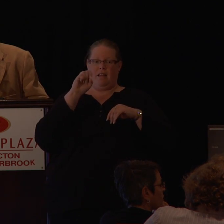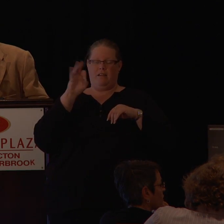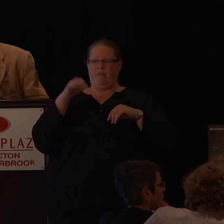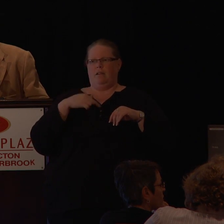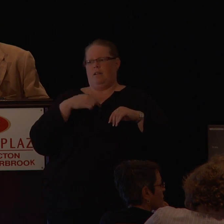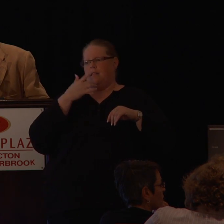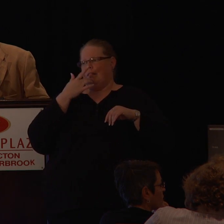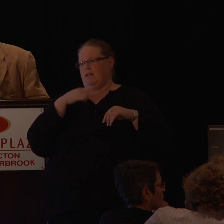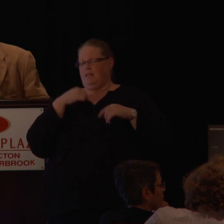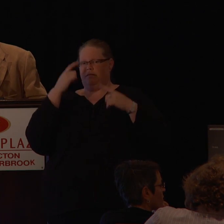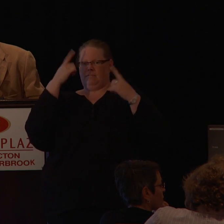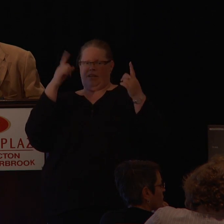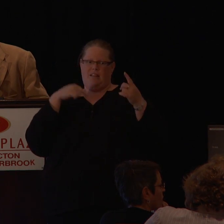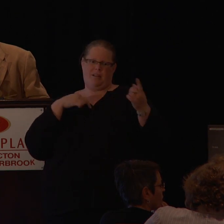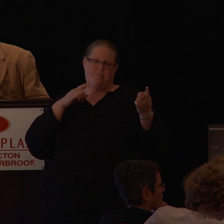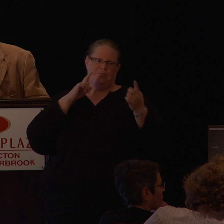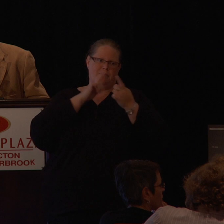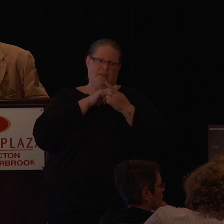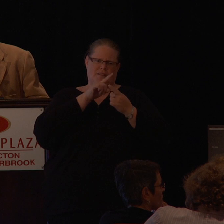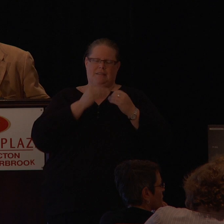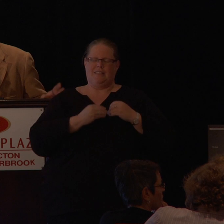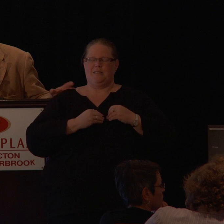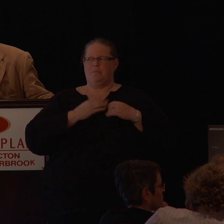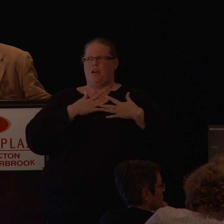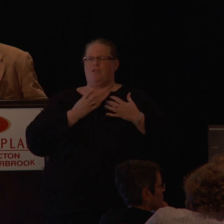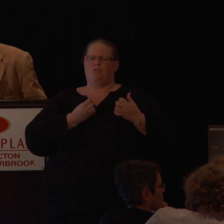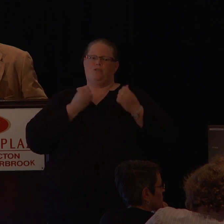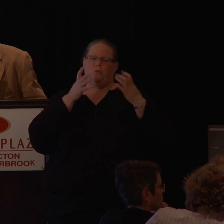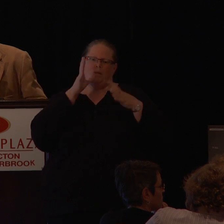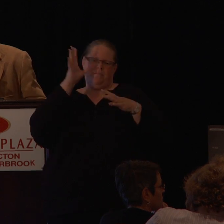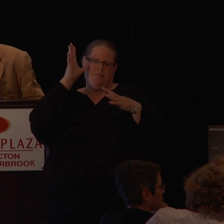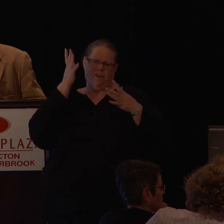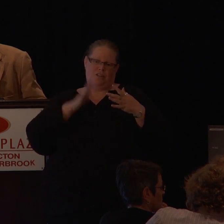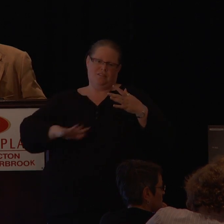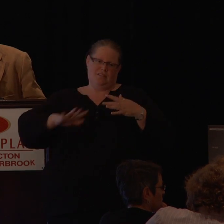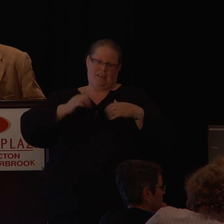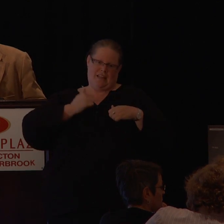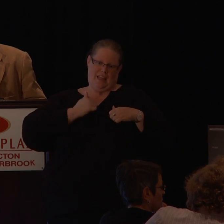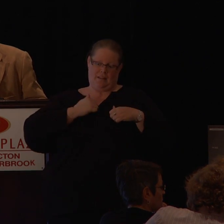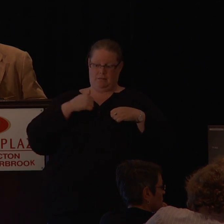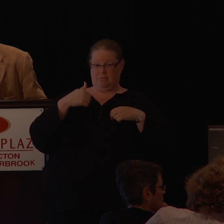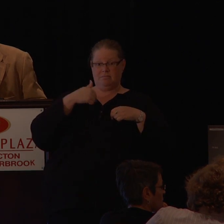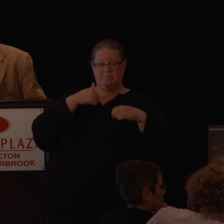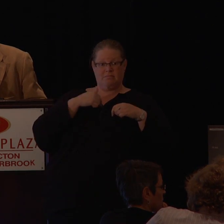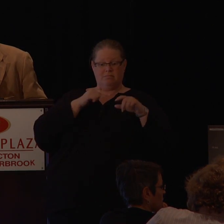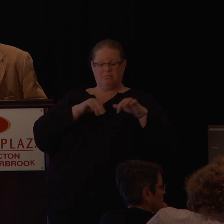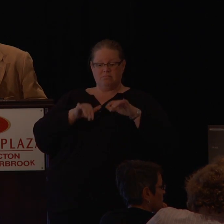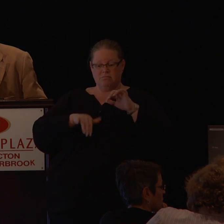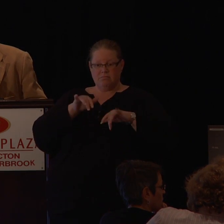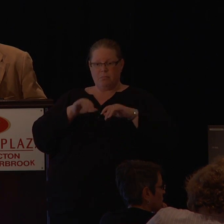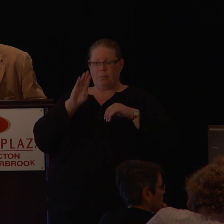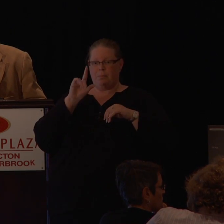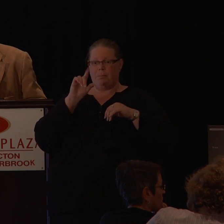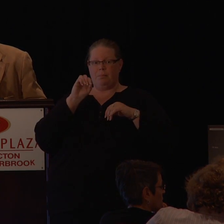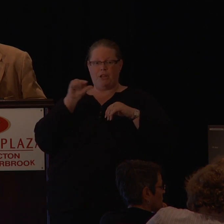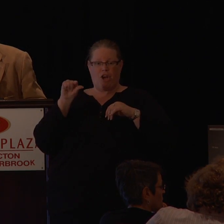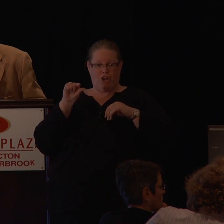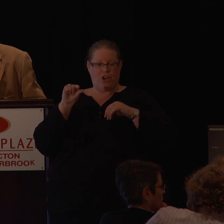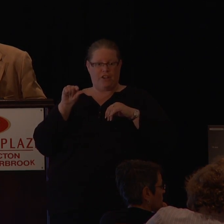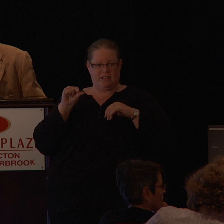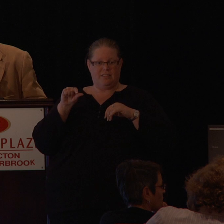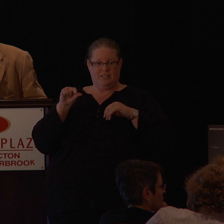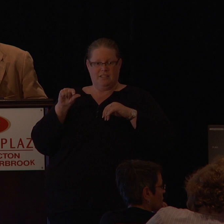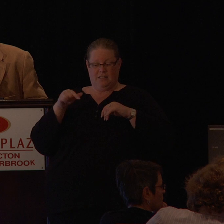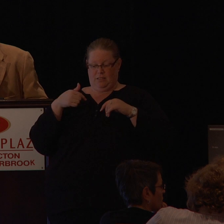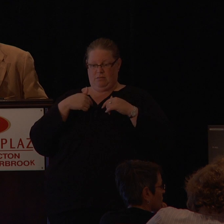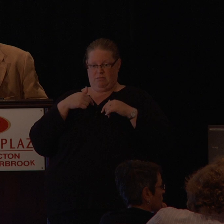because he's been such an inspiration to so many parents in this country. And as a blogger, I've communicated with people across this country.